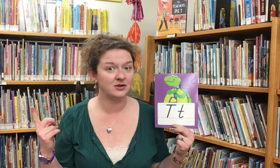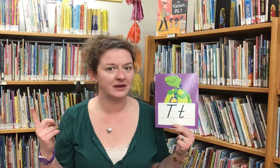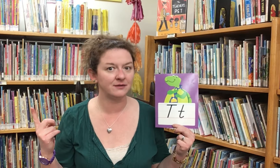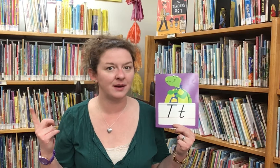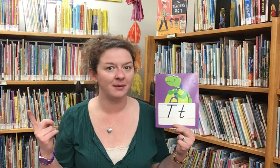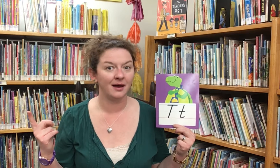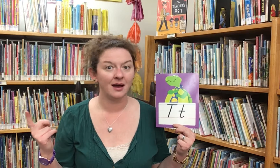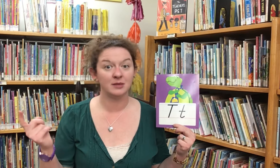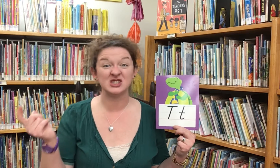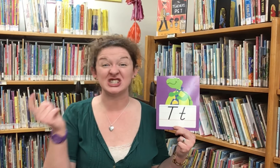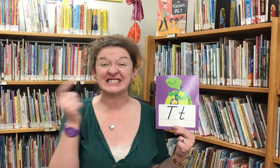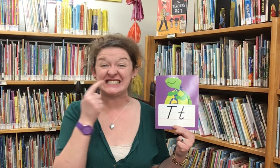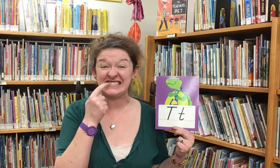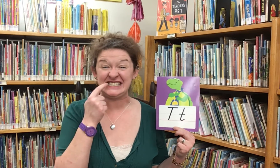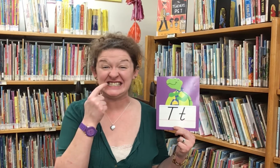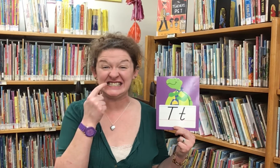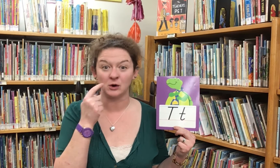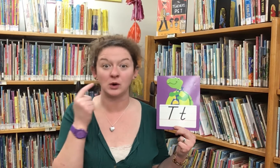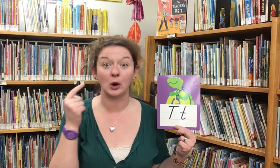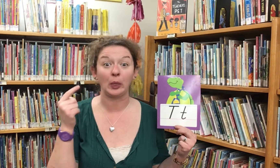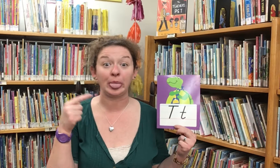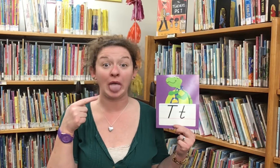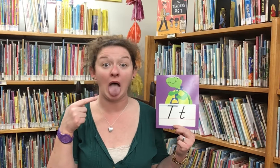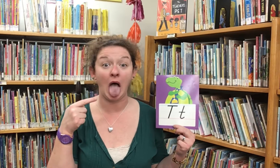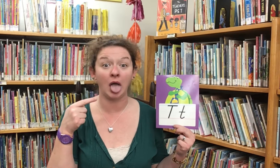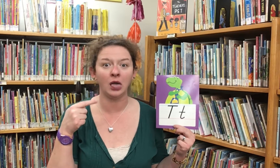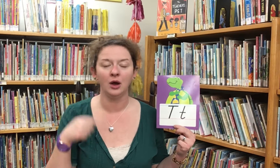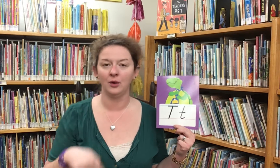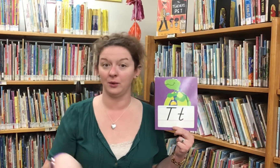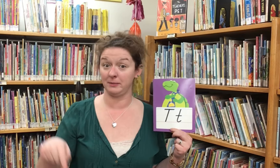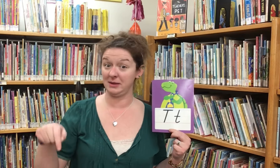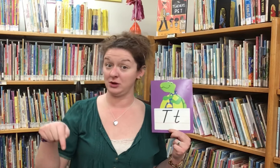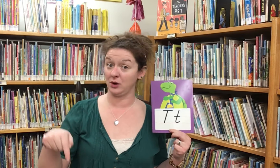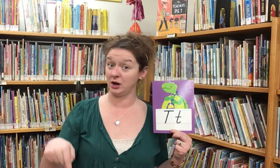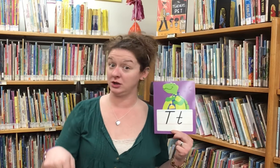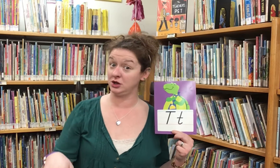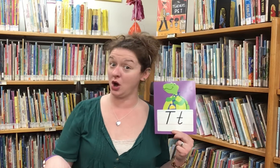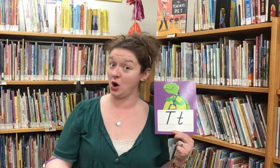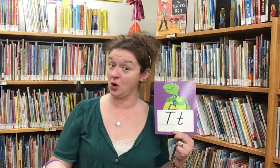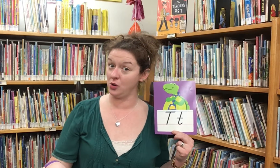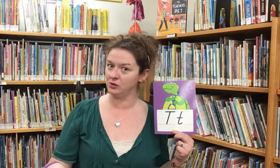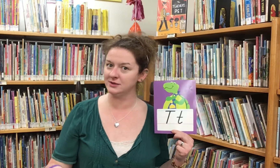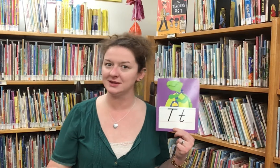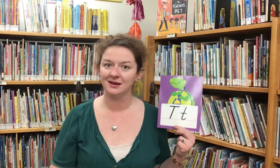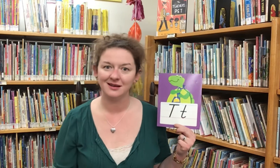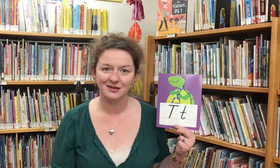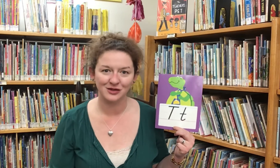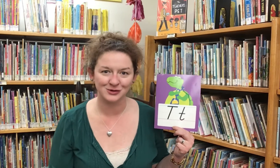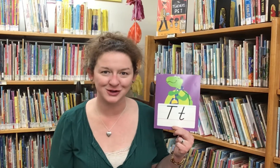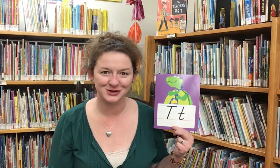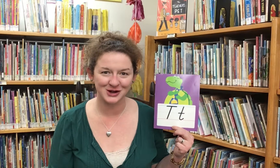think of them? How about your teeth or your tongue or maybe your toes? Those all start with